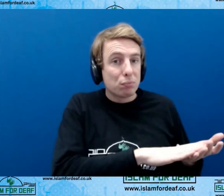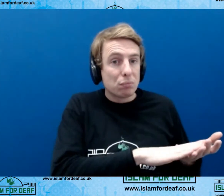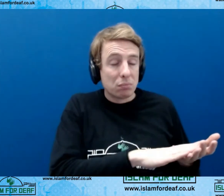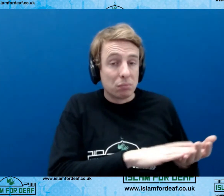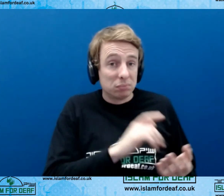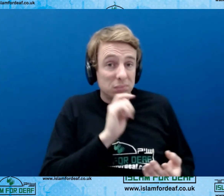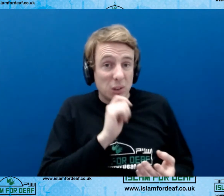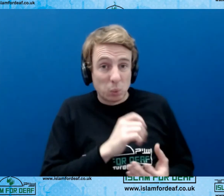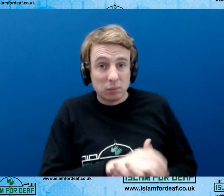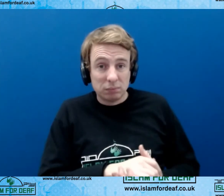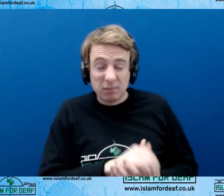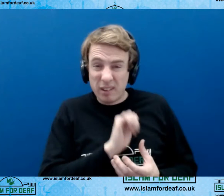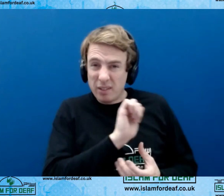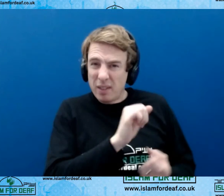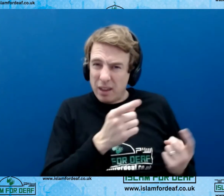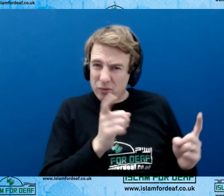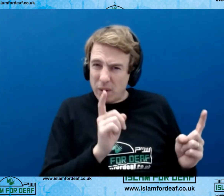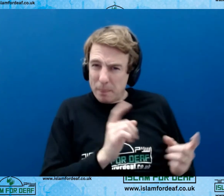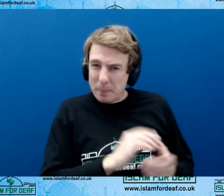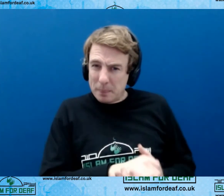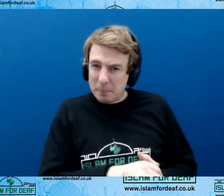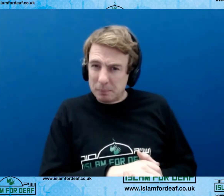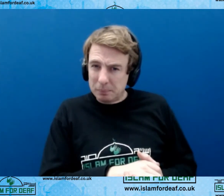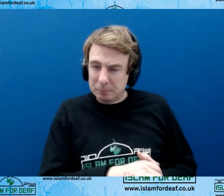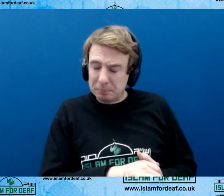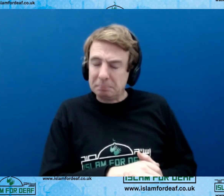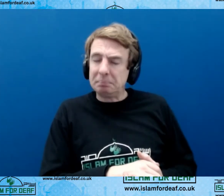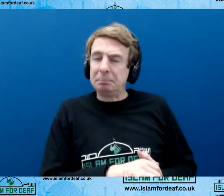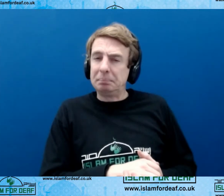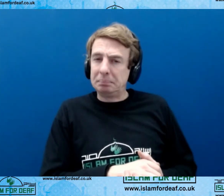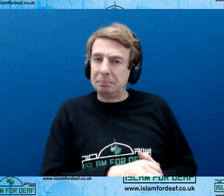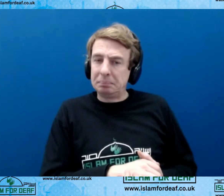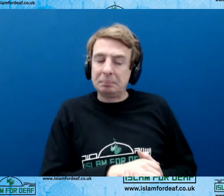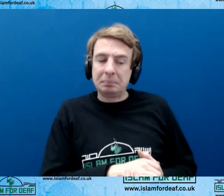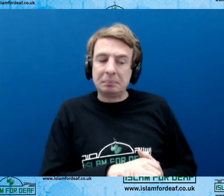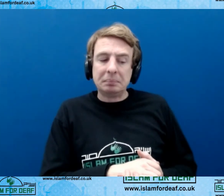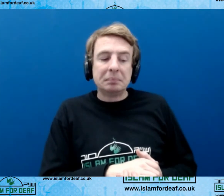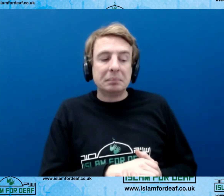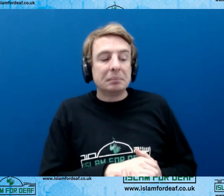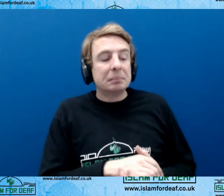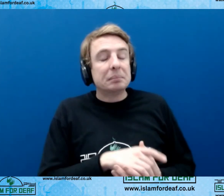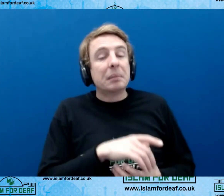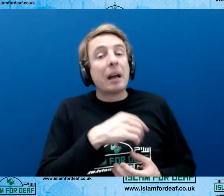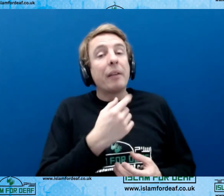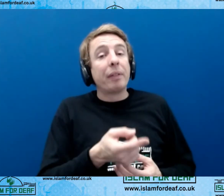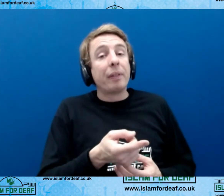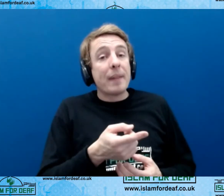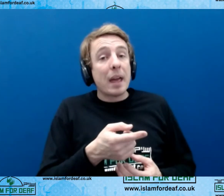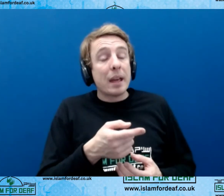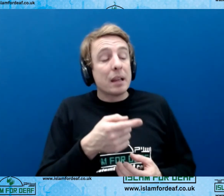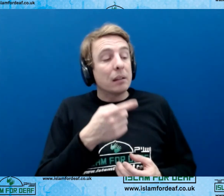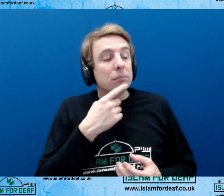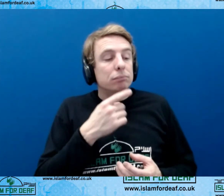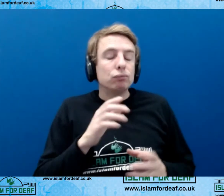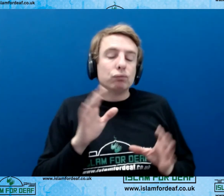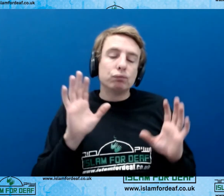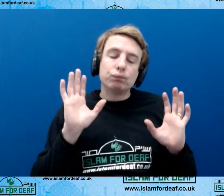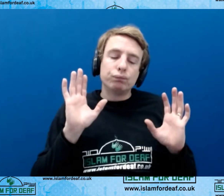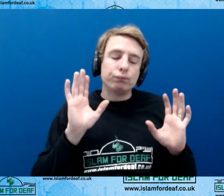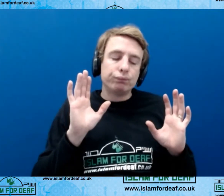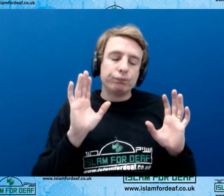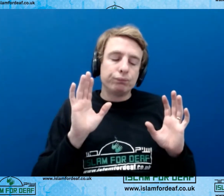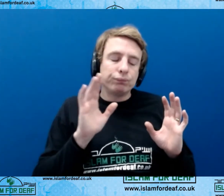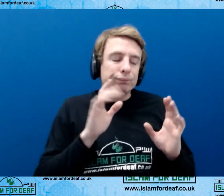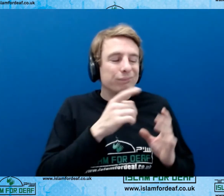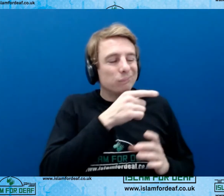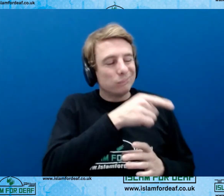And then he declared himself free of polytheism and mixing the faith of al-Islam with disbelief,